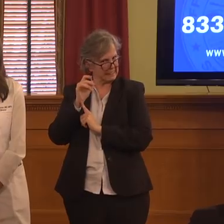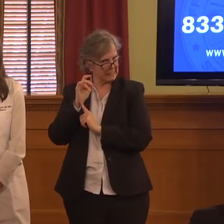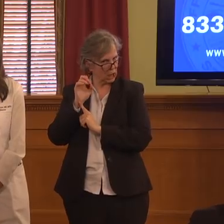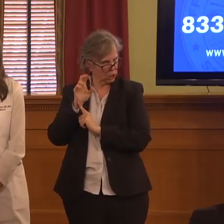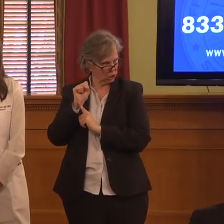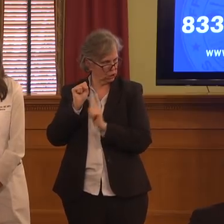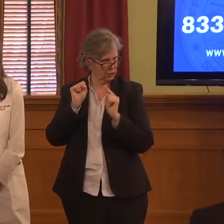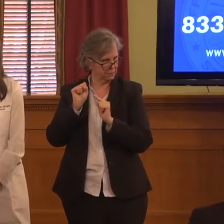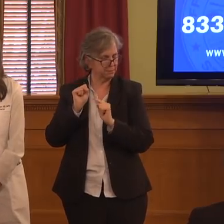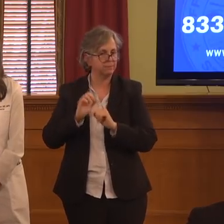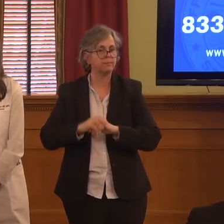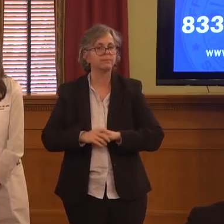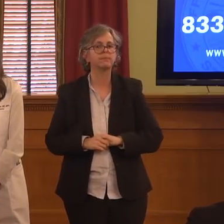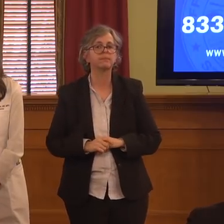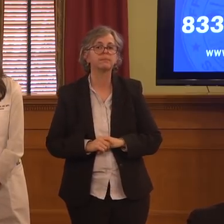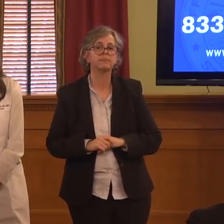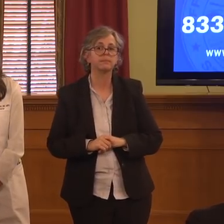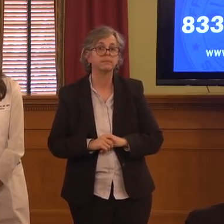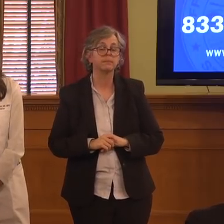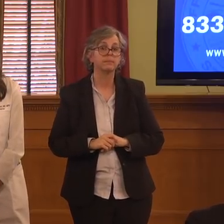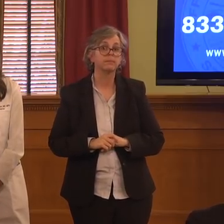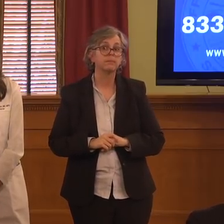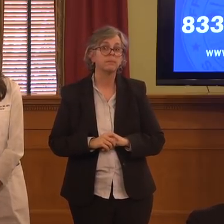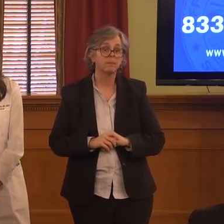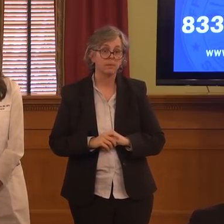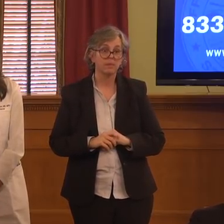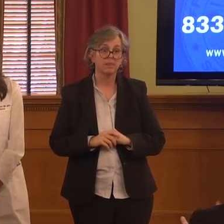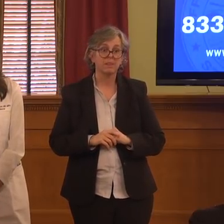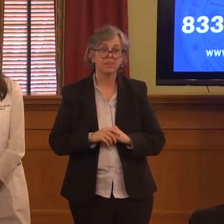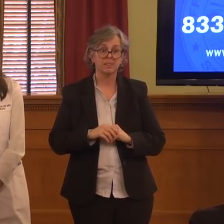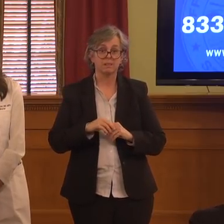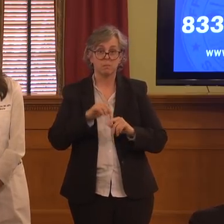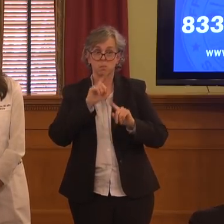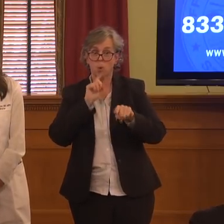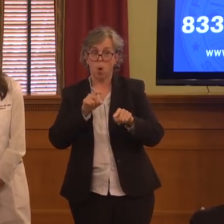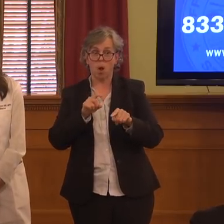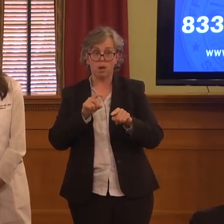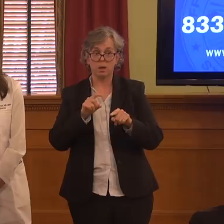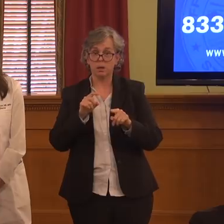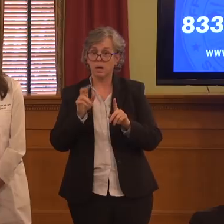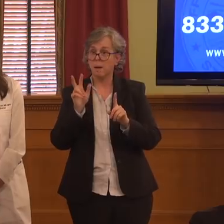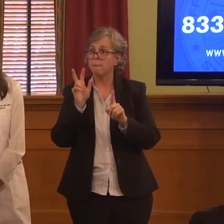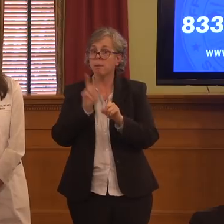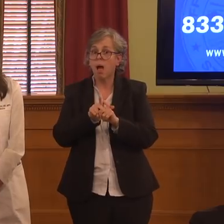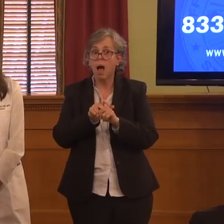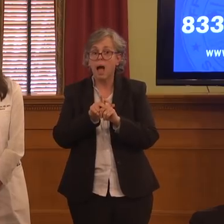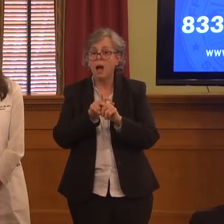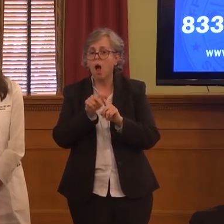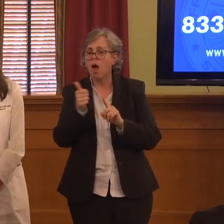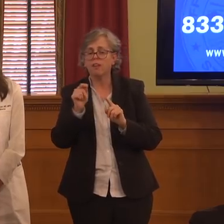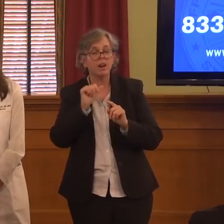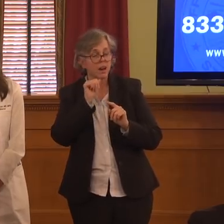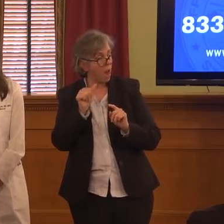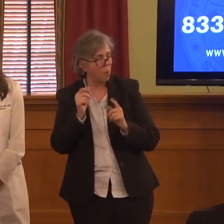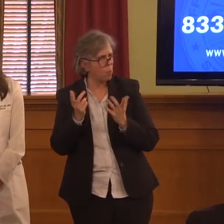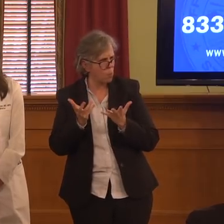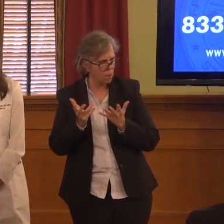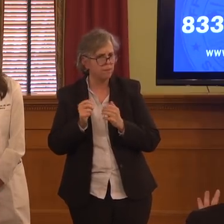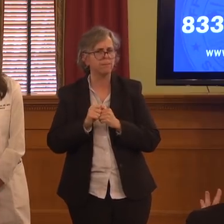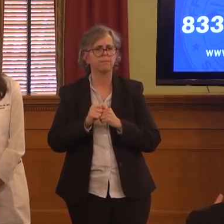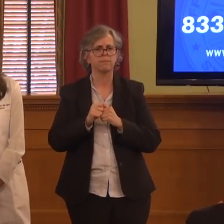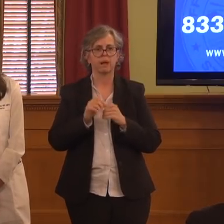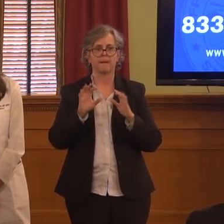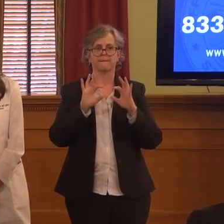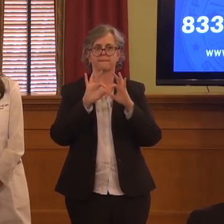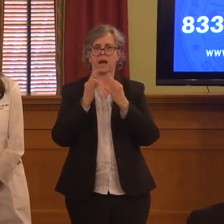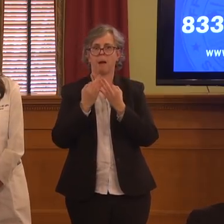excluded. The order does not apply to or exclude immediate family members of